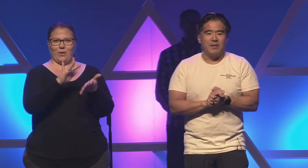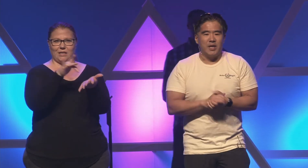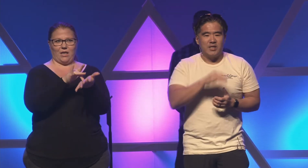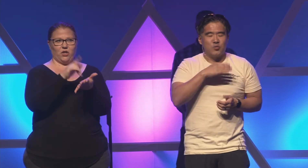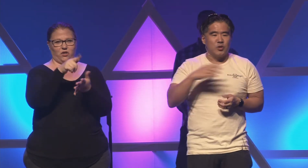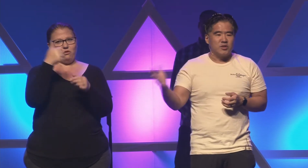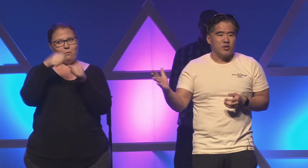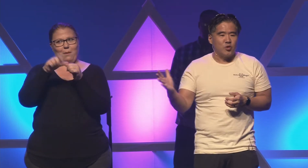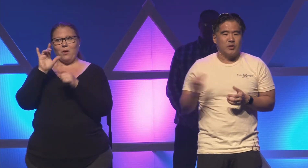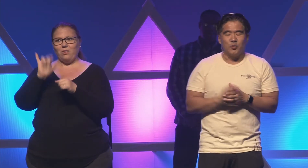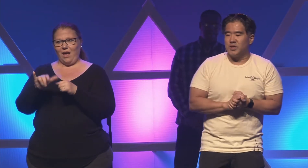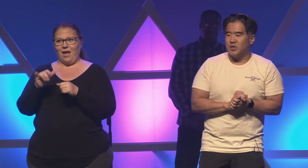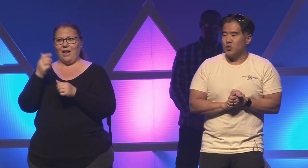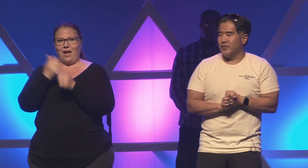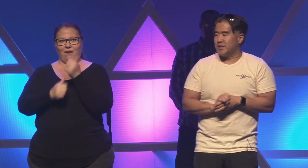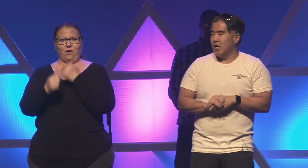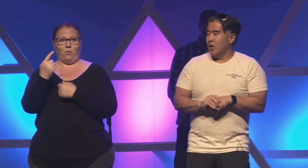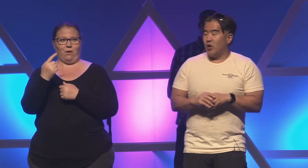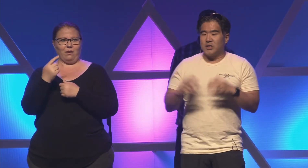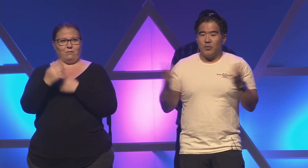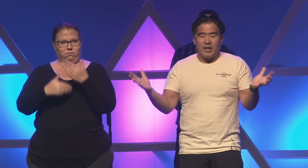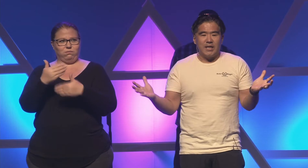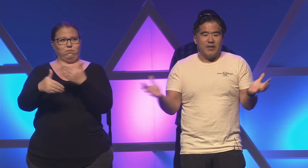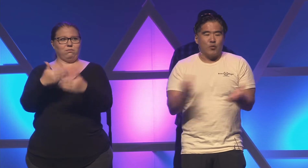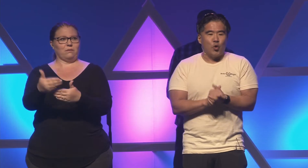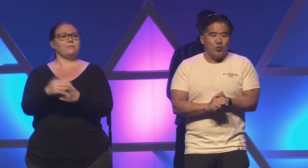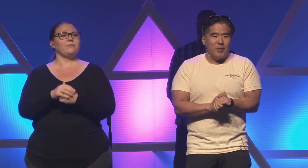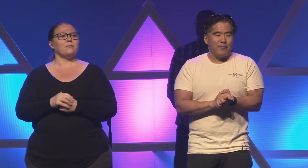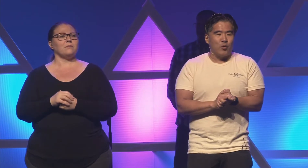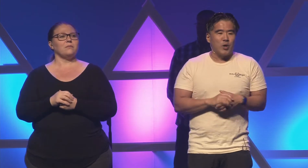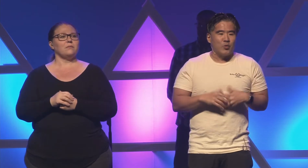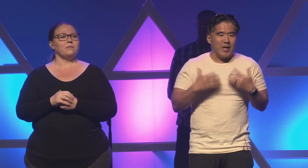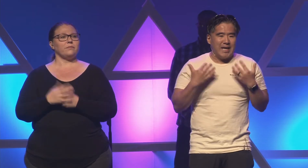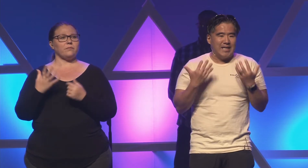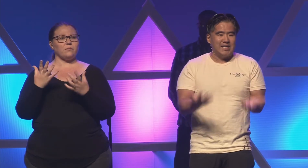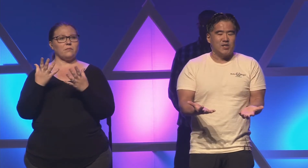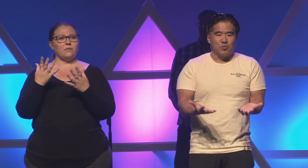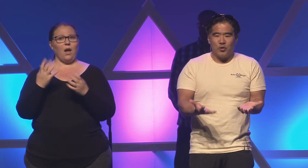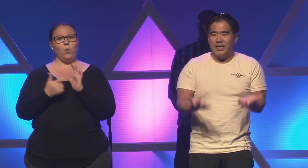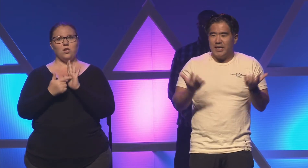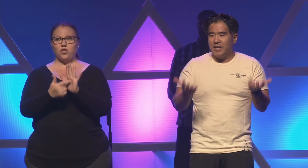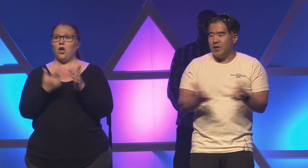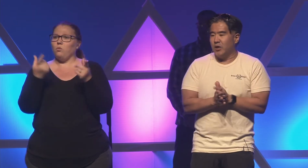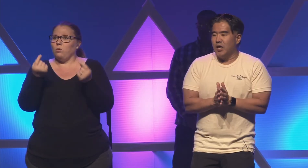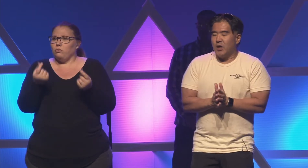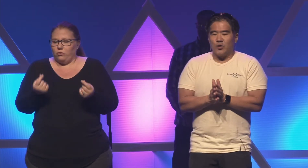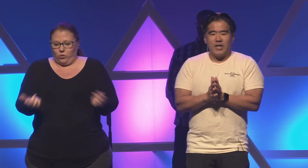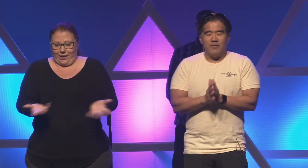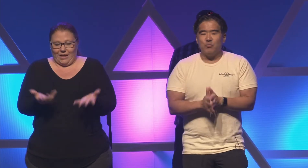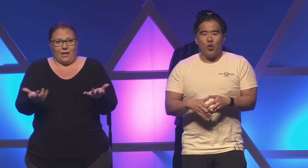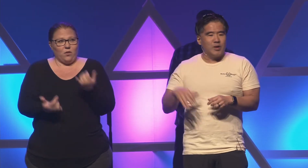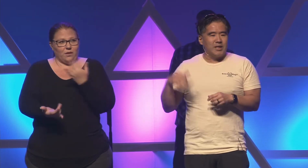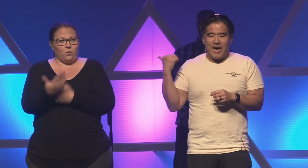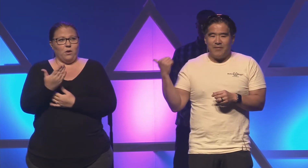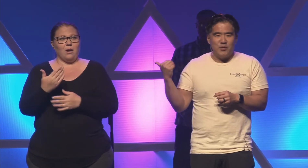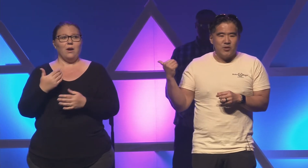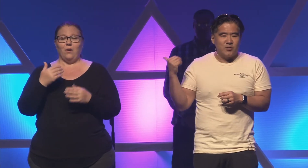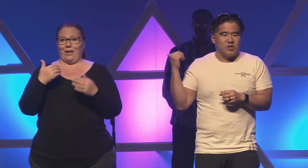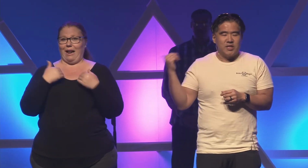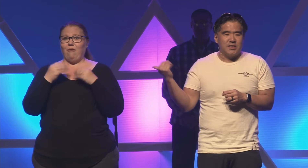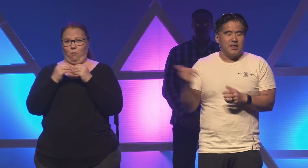keep that in mind as it runs concurrently with this service. Also, I want to kind of give a roadmap for where we're headed this morning in here. We're going to have more